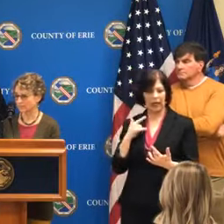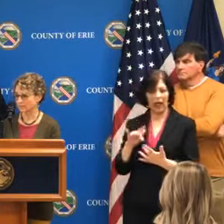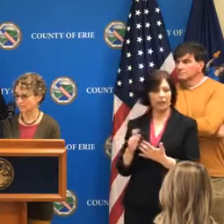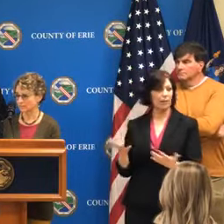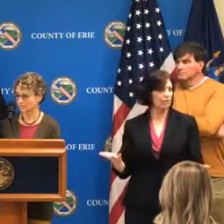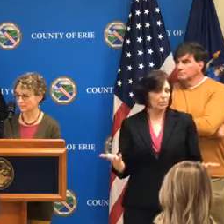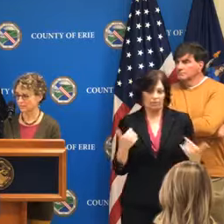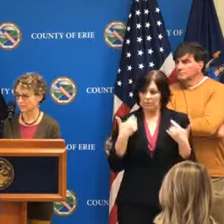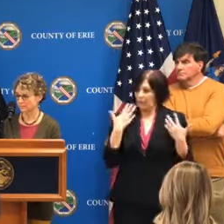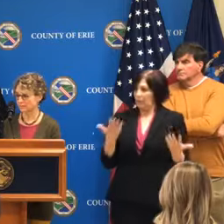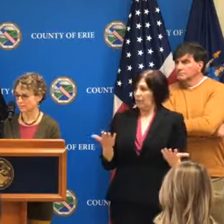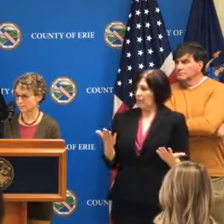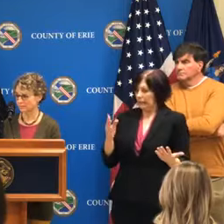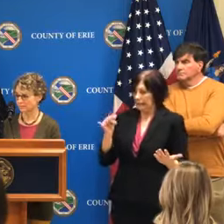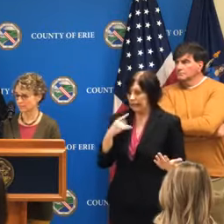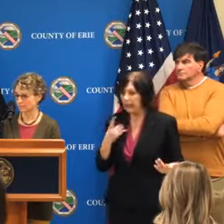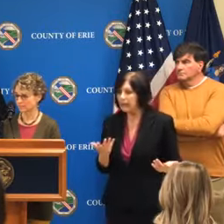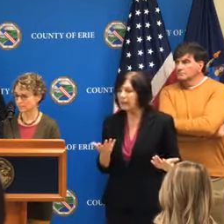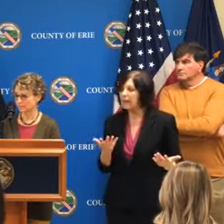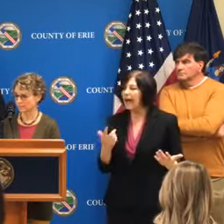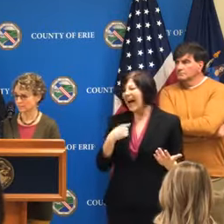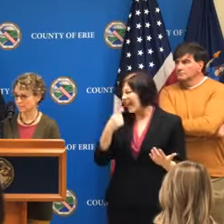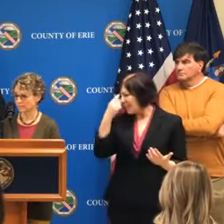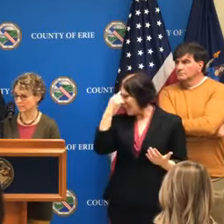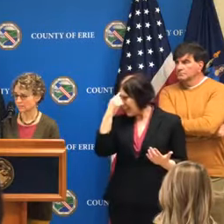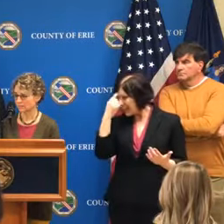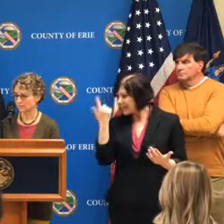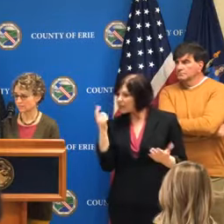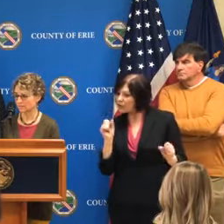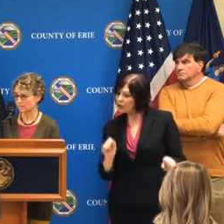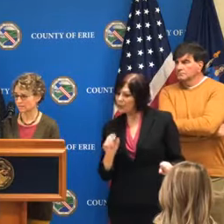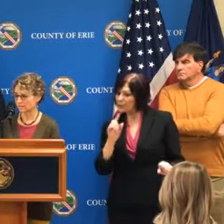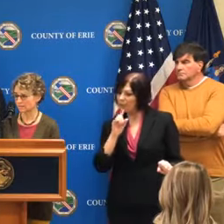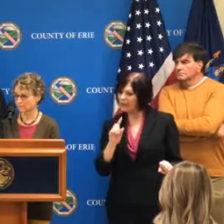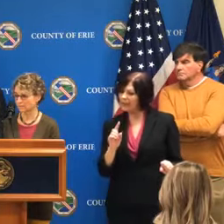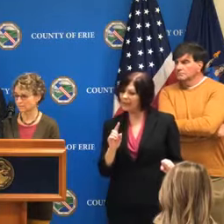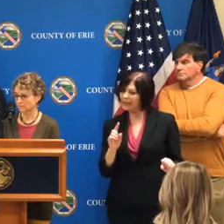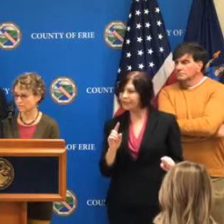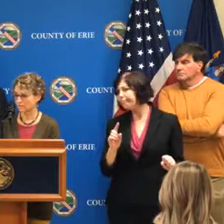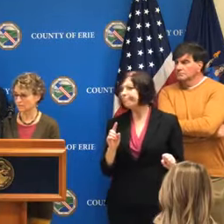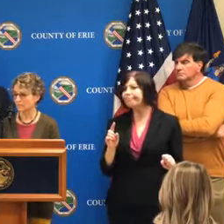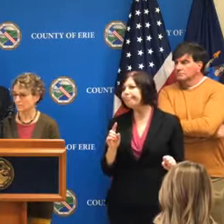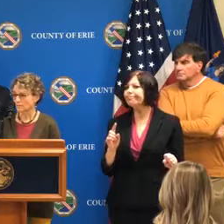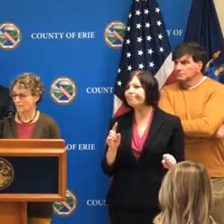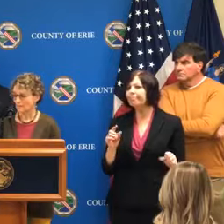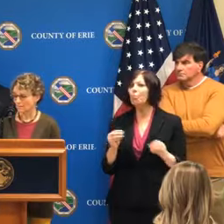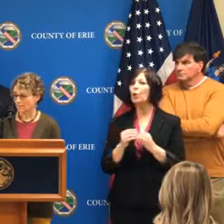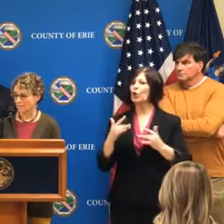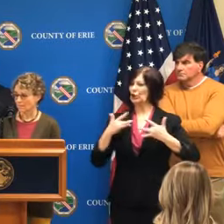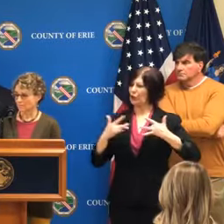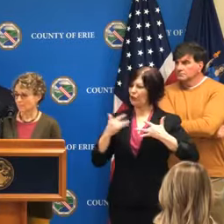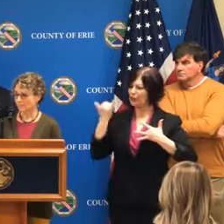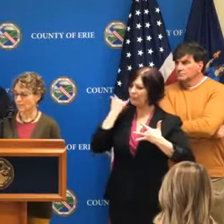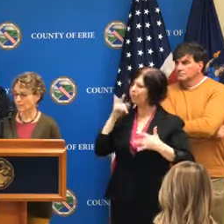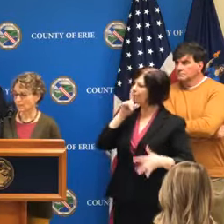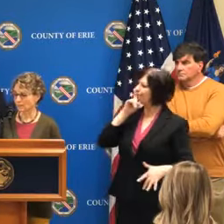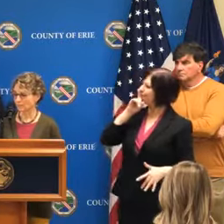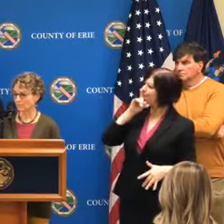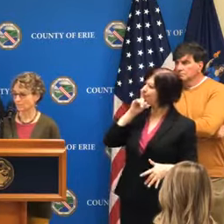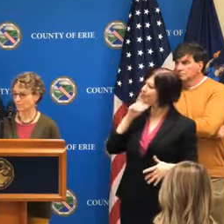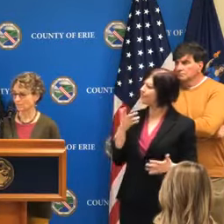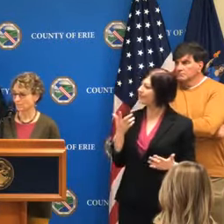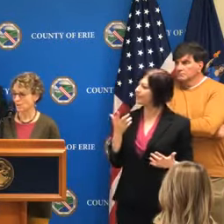run across this person? And I just think there could be a much greater likelihood that a lot of people would be concerned that maybe they actually